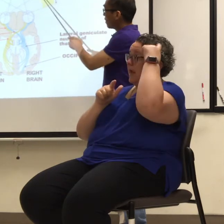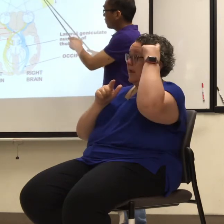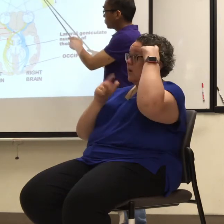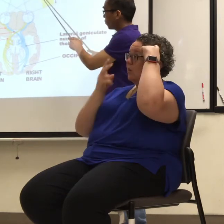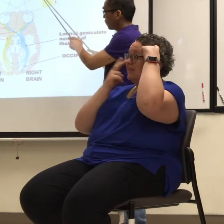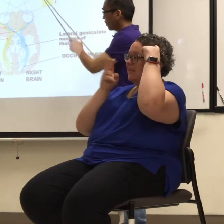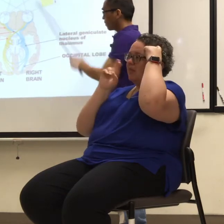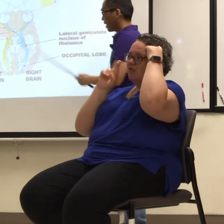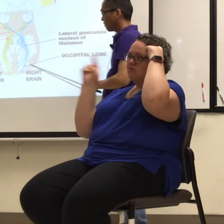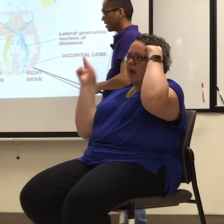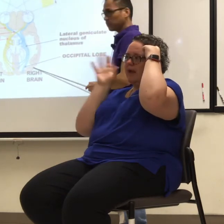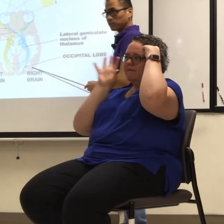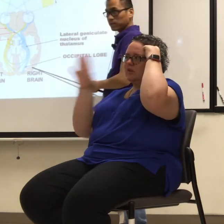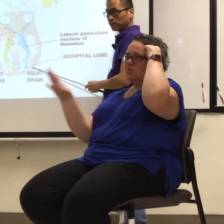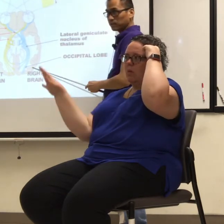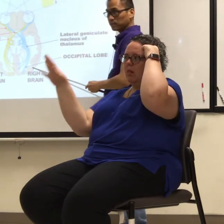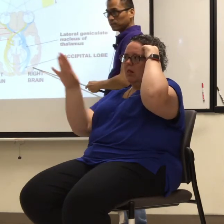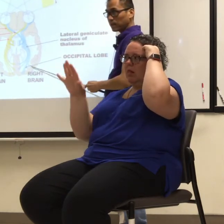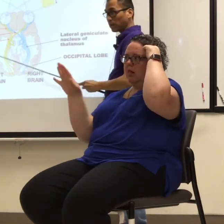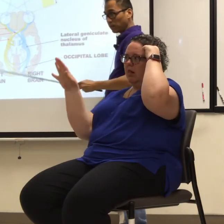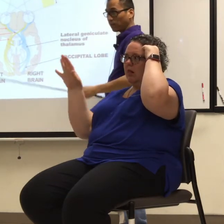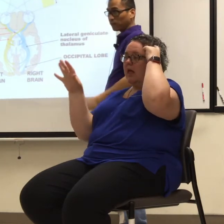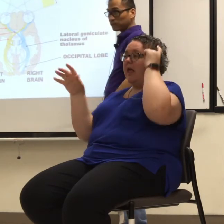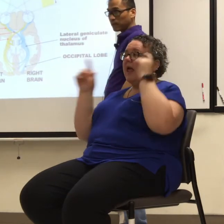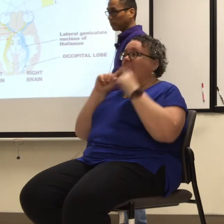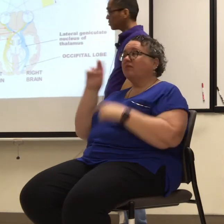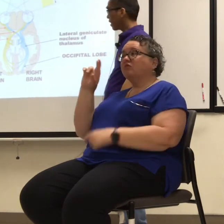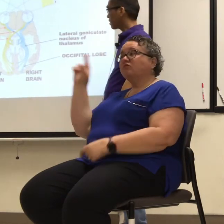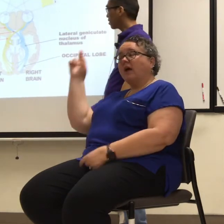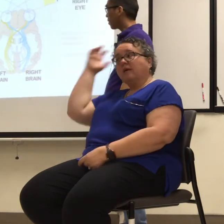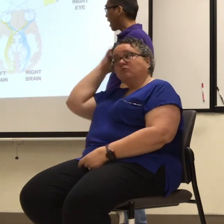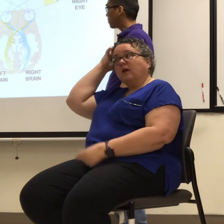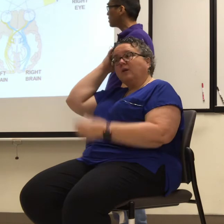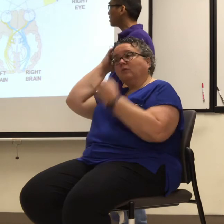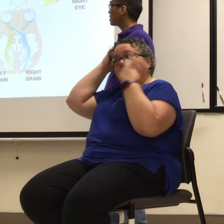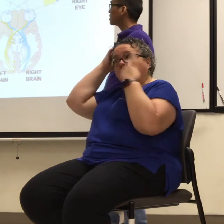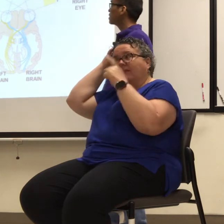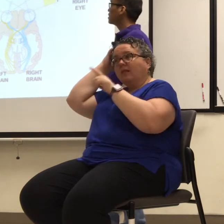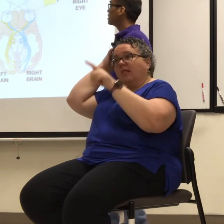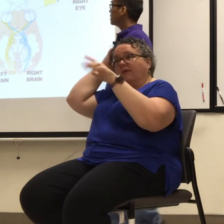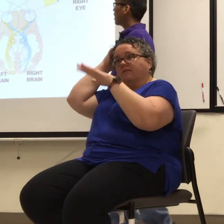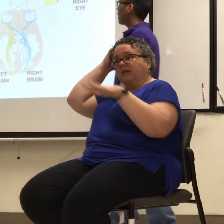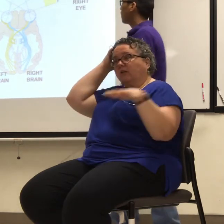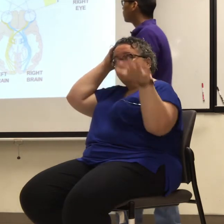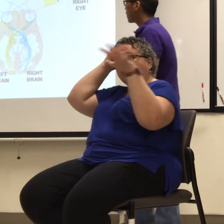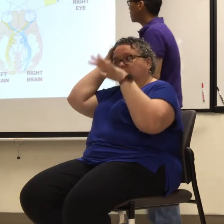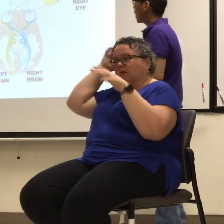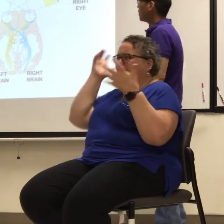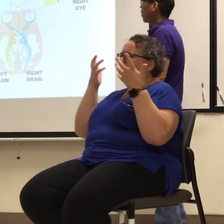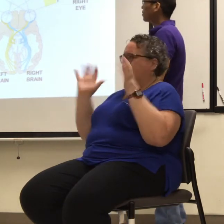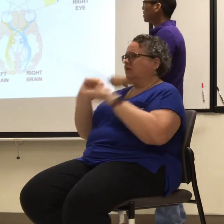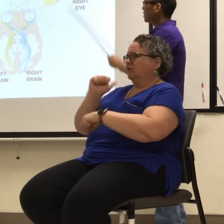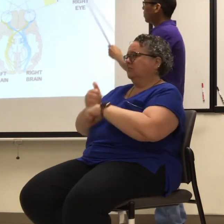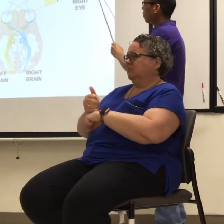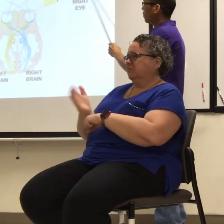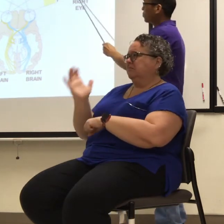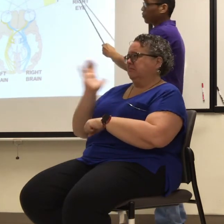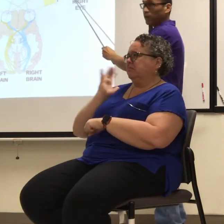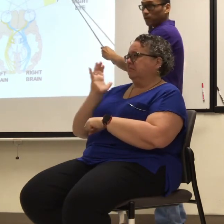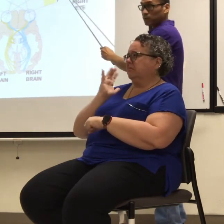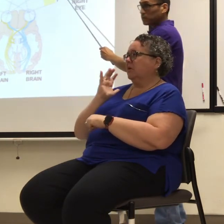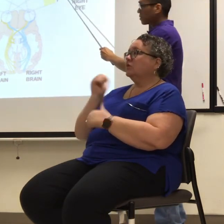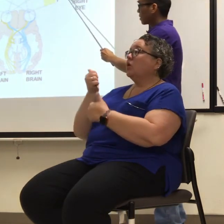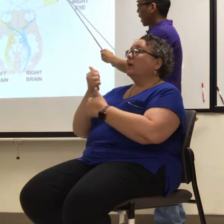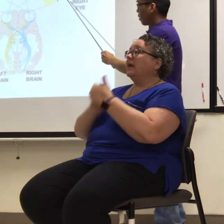the right visual field and vice versa. Okay, now we've already established that. So what happens is each eyeball sees both